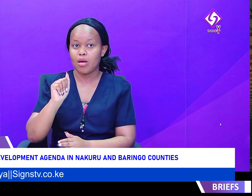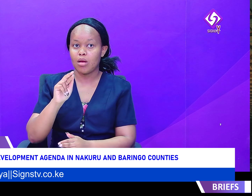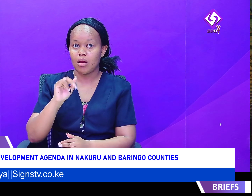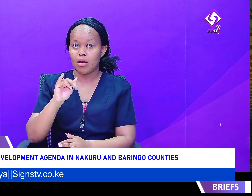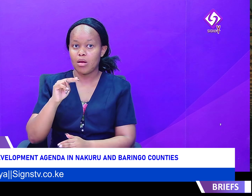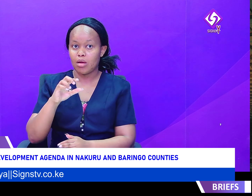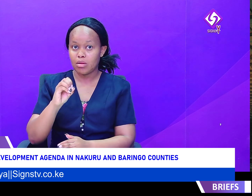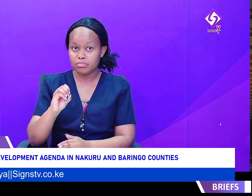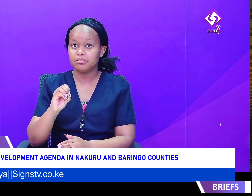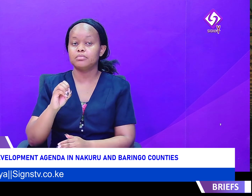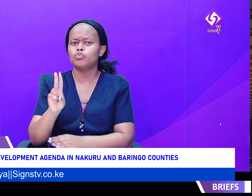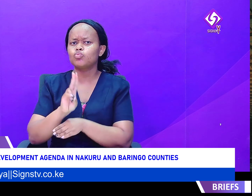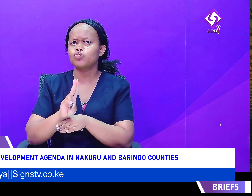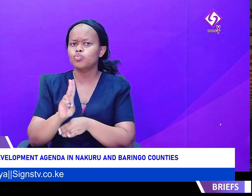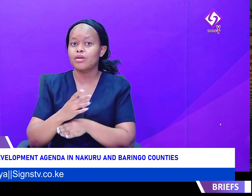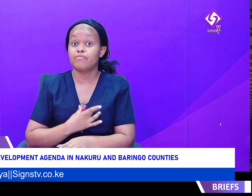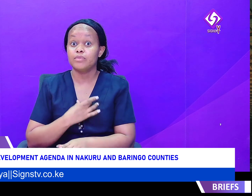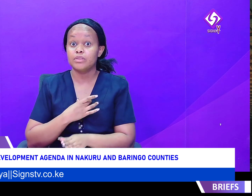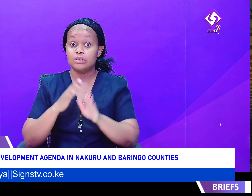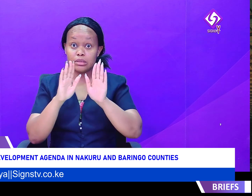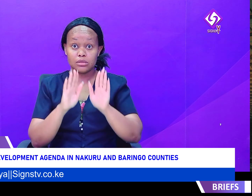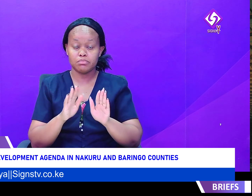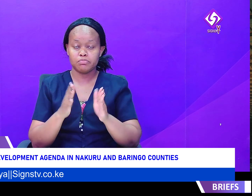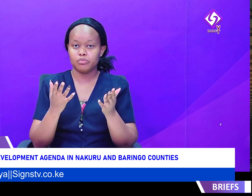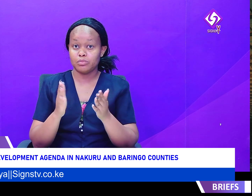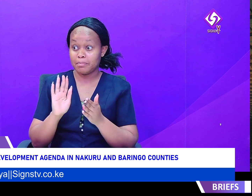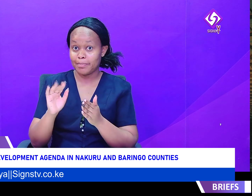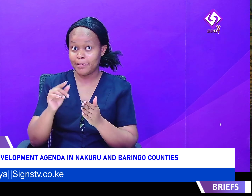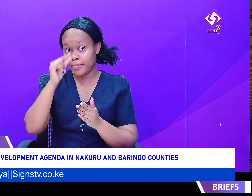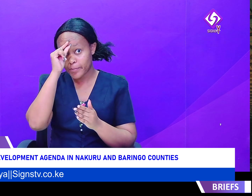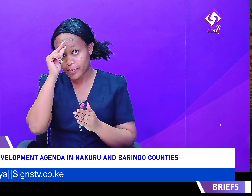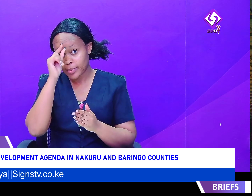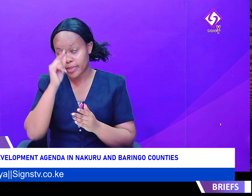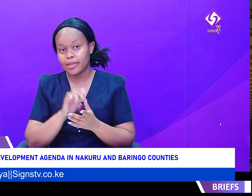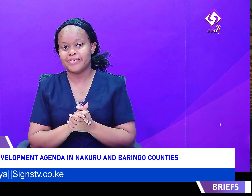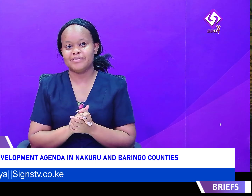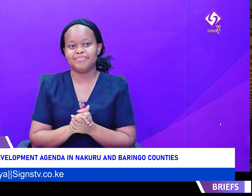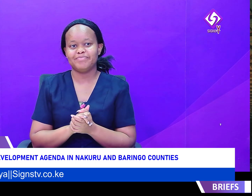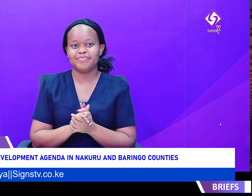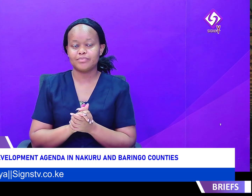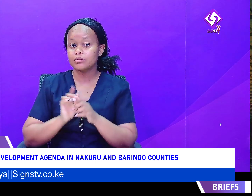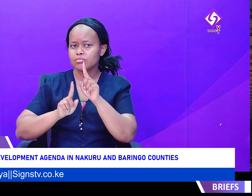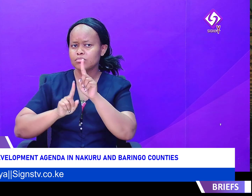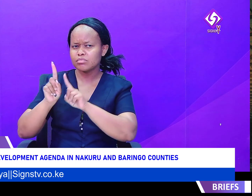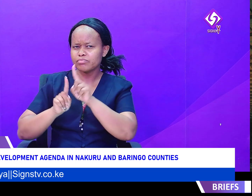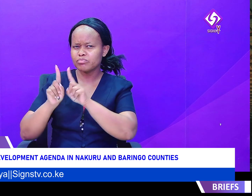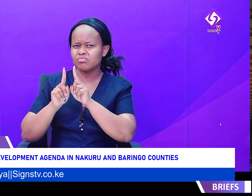had a high-profile development tour of Nakuru and Baringo counties, using the visit to champion